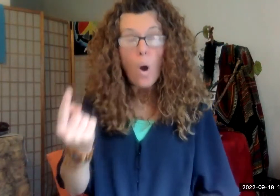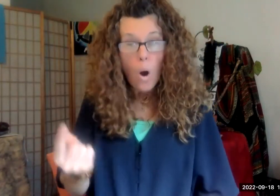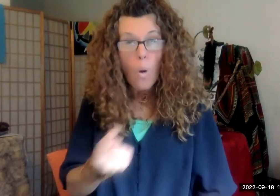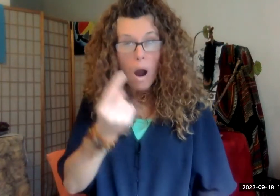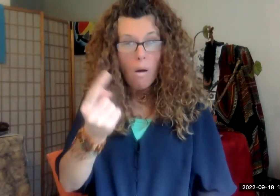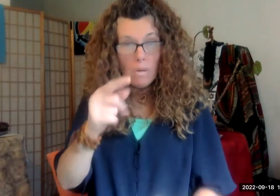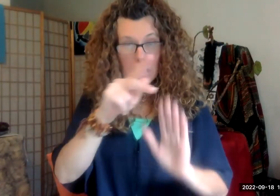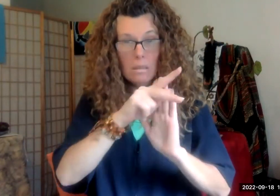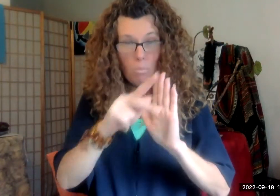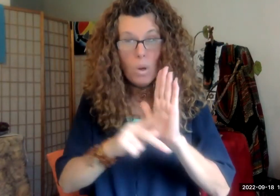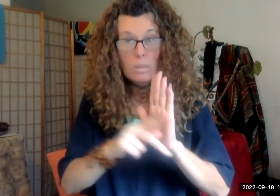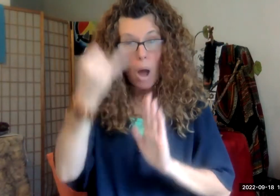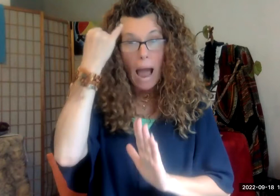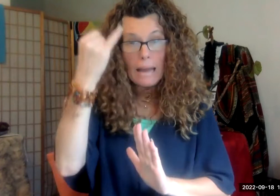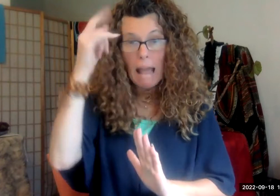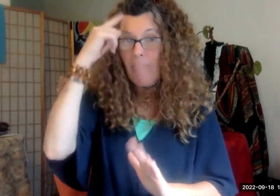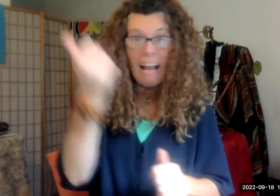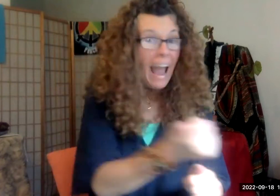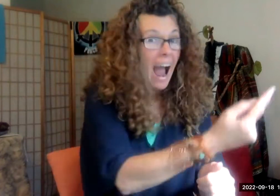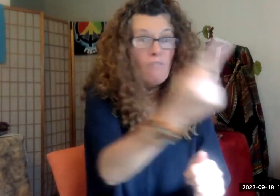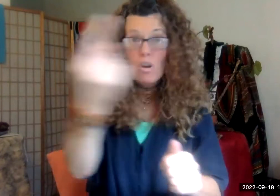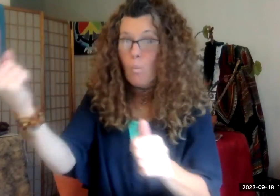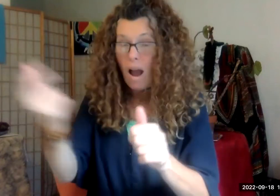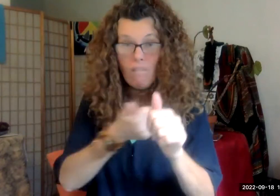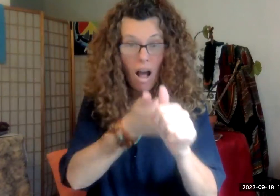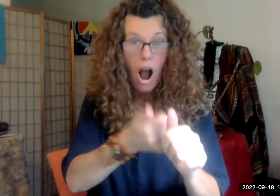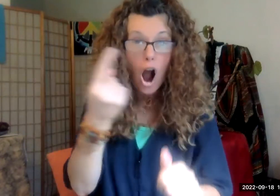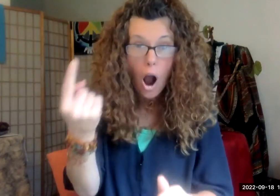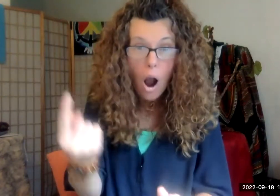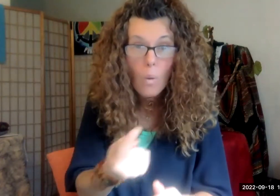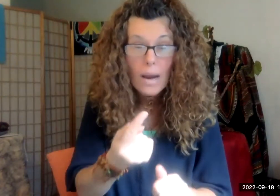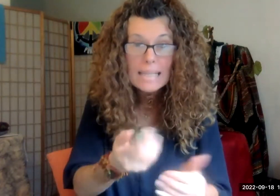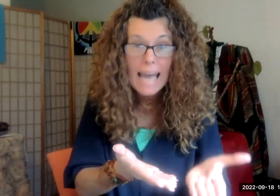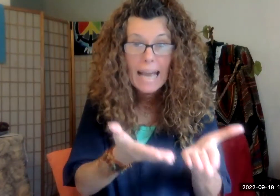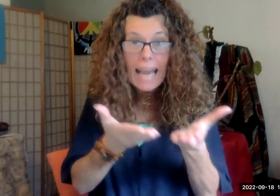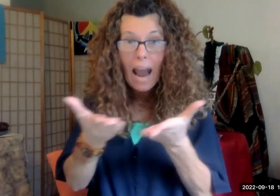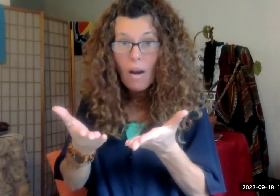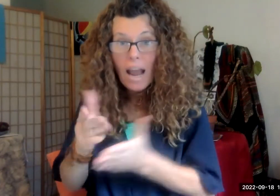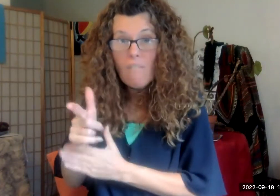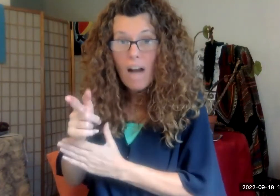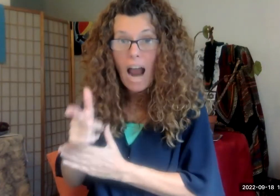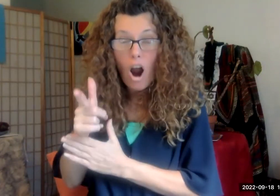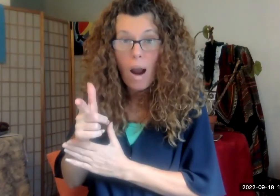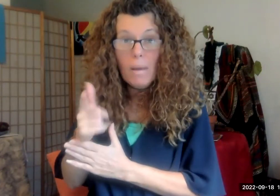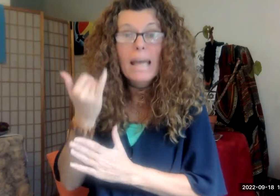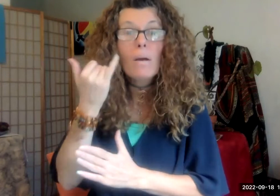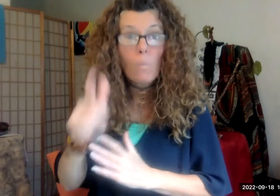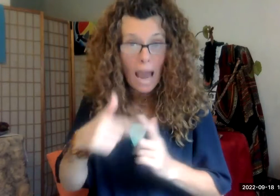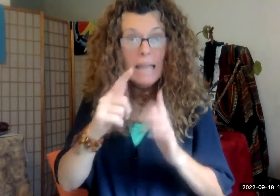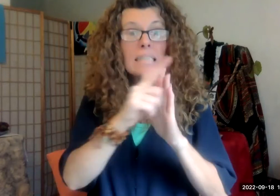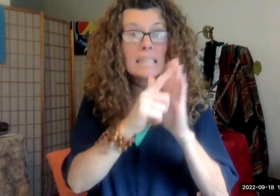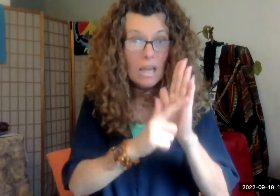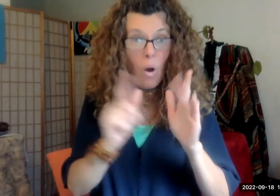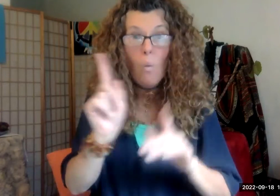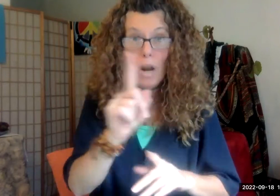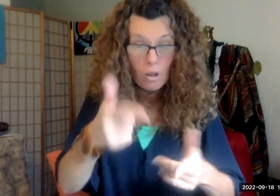is a principle I think people should follow everywhere, that it's legal, always carry a firearm. Get good training with